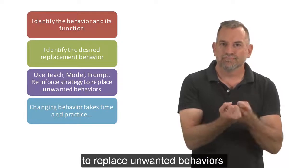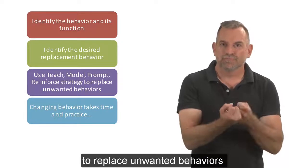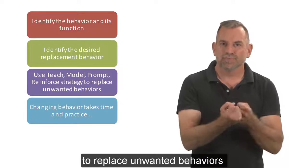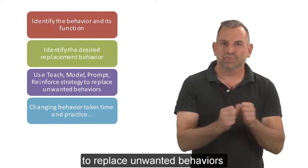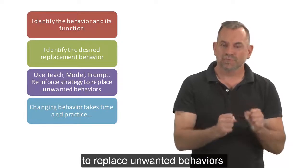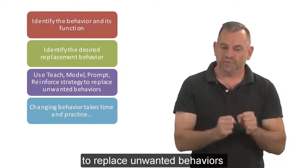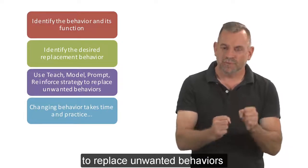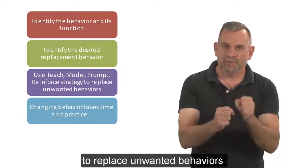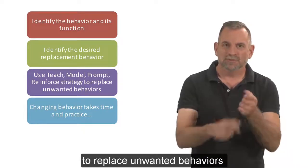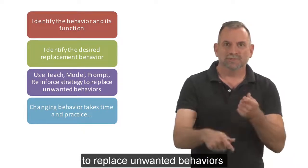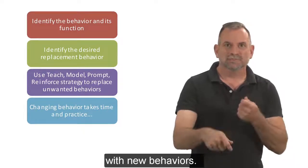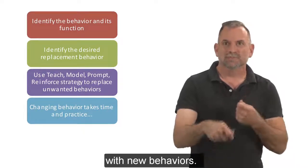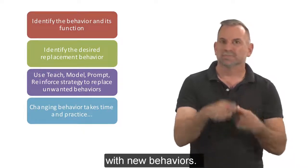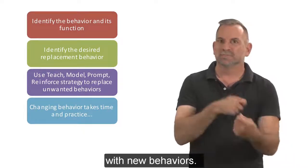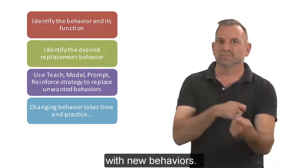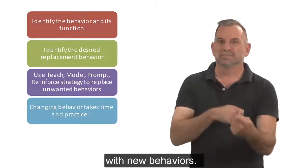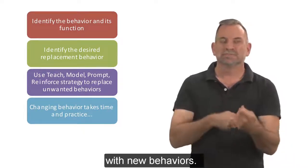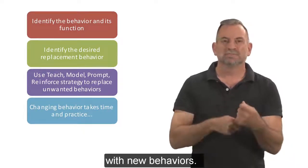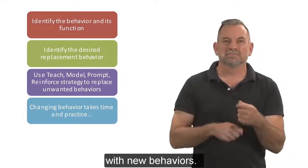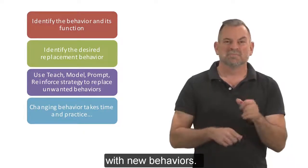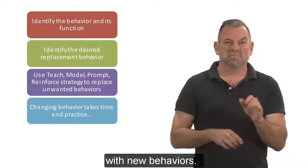unwanted behaviors with new behaviors.